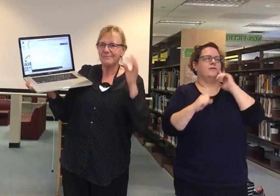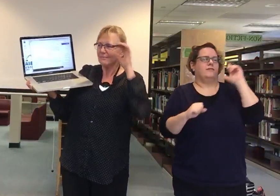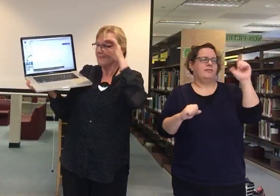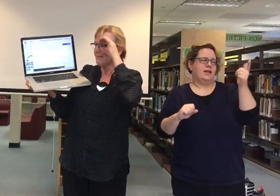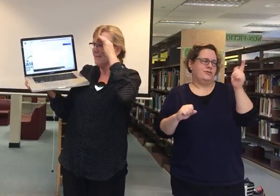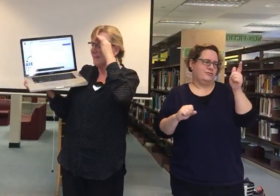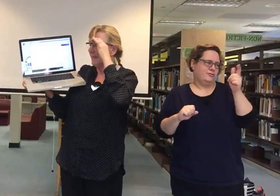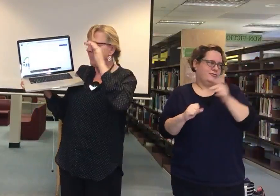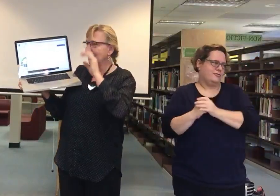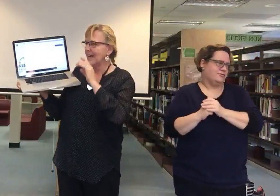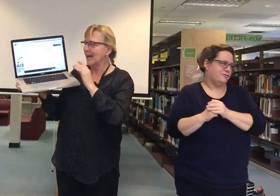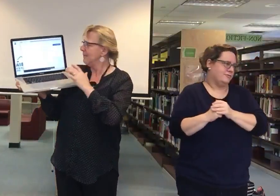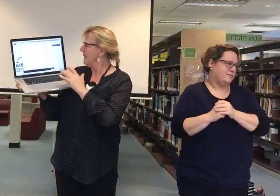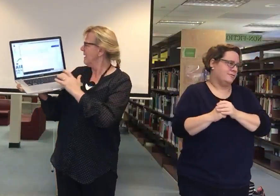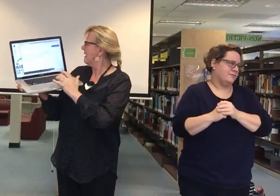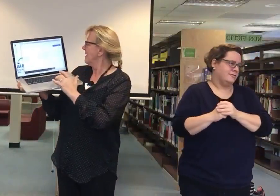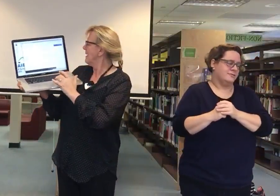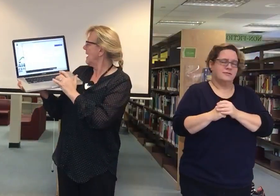time.